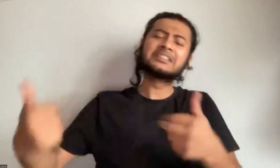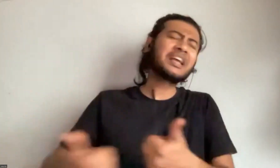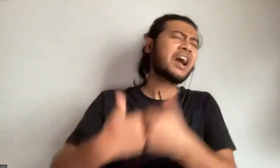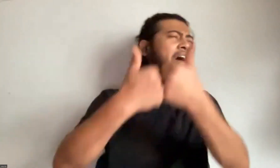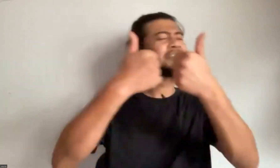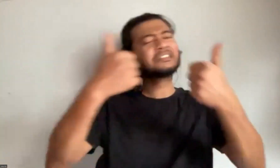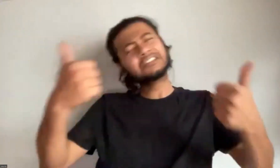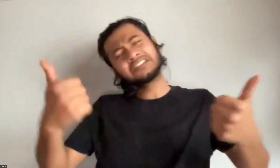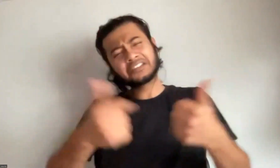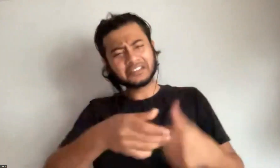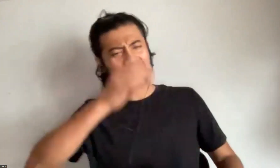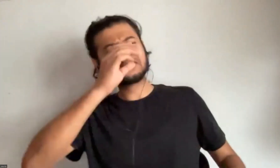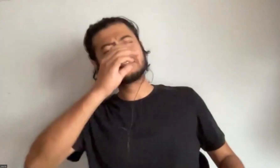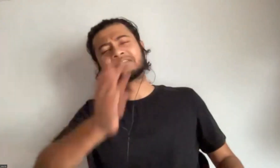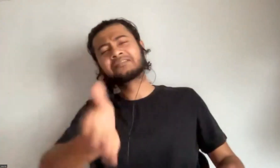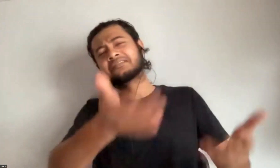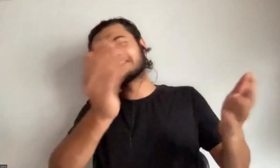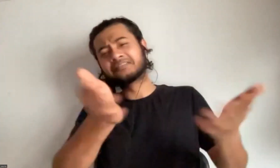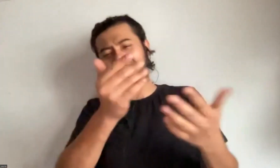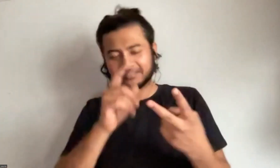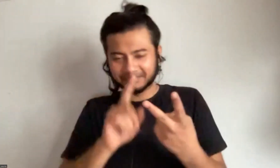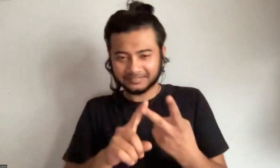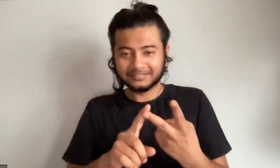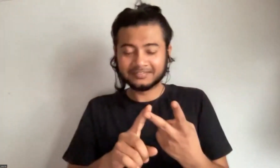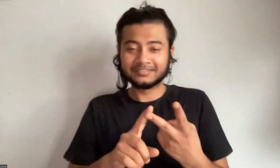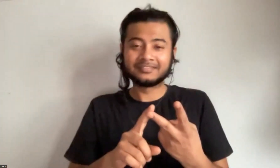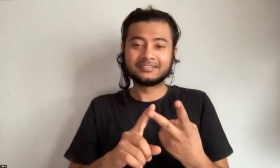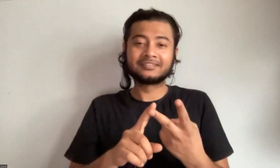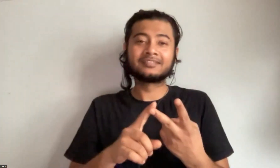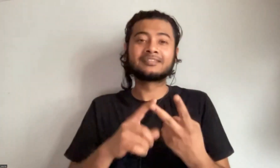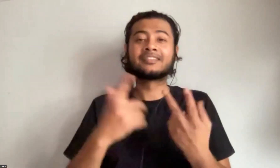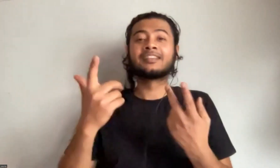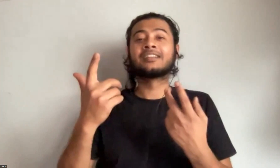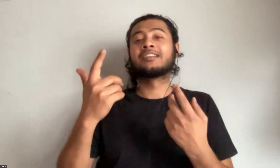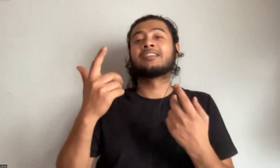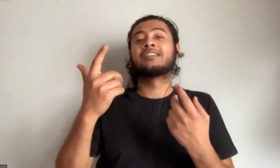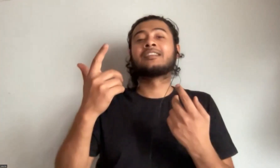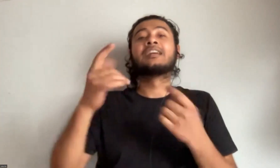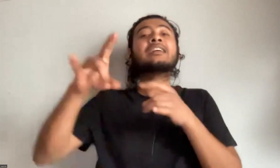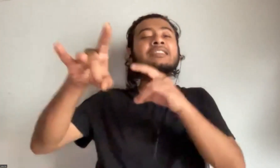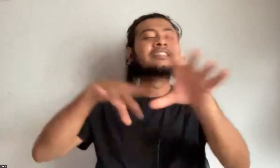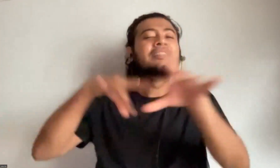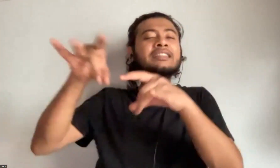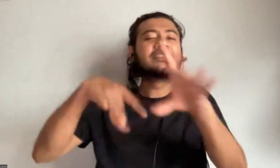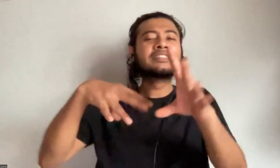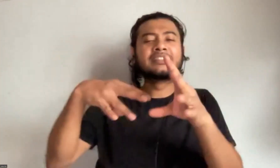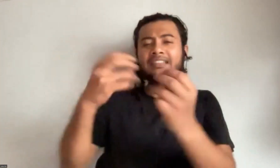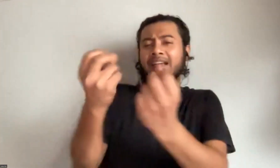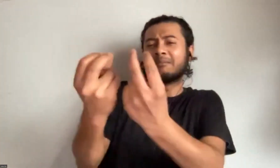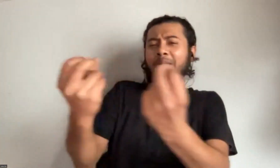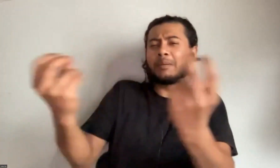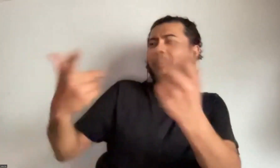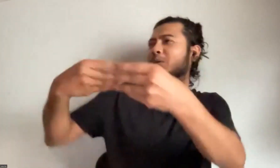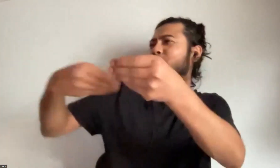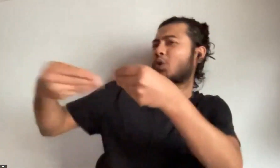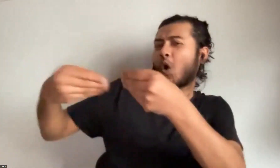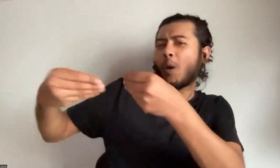lights. How the beautiful city life, people are drinking, people are enjoying, having parties. There is money, there